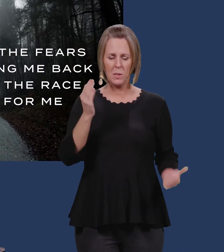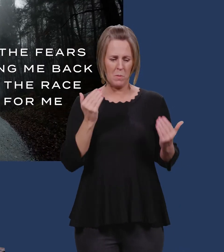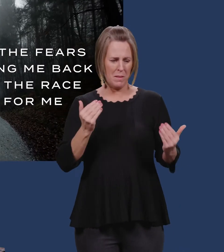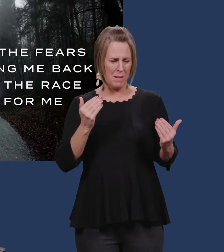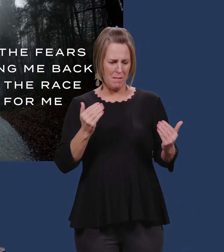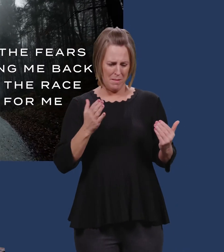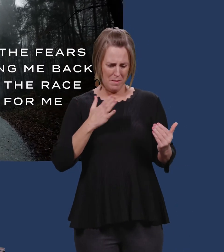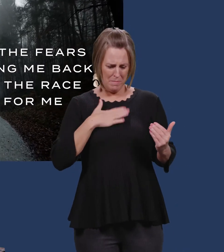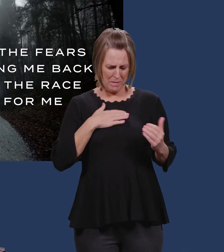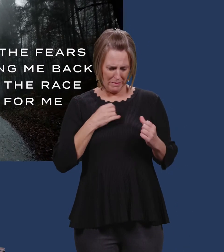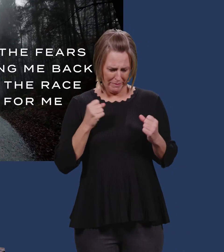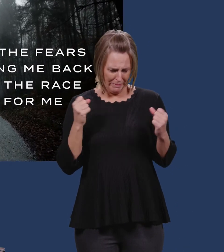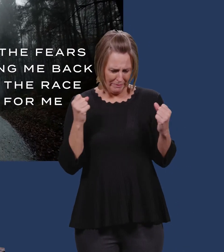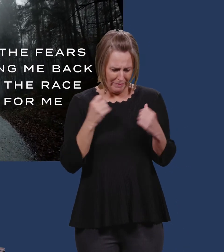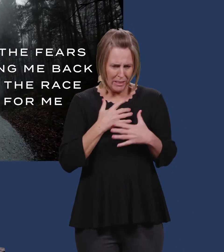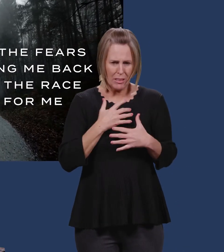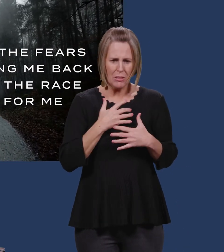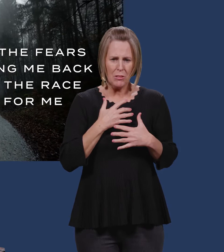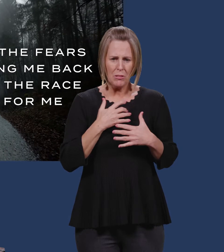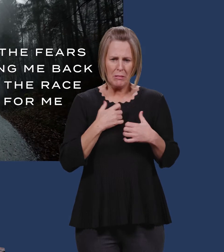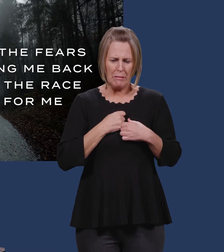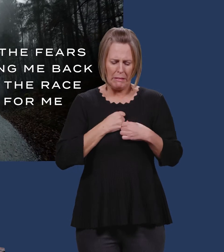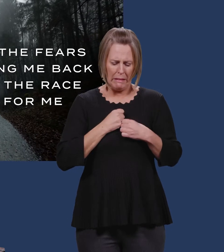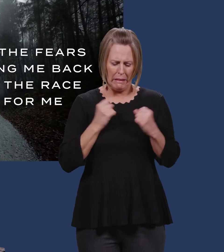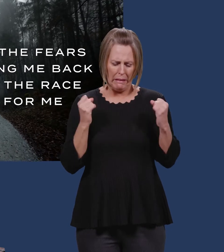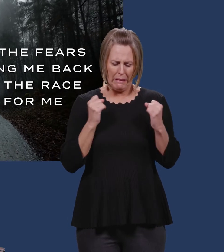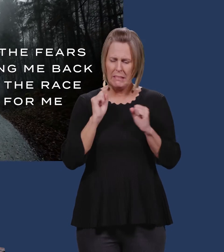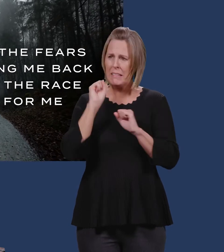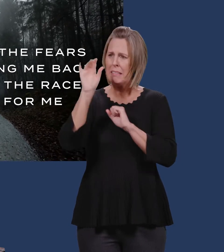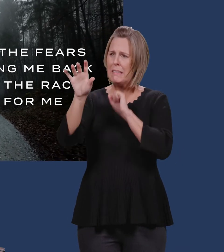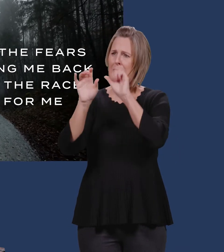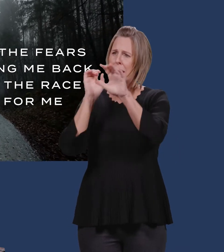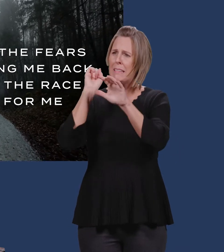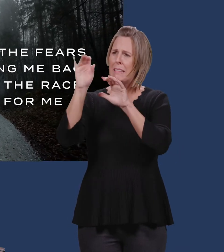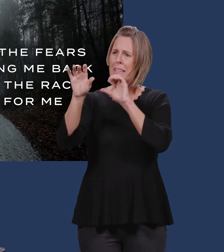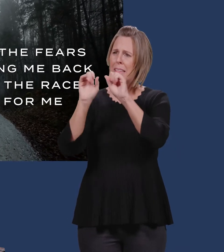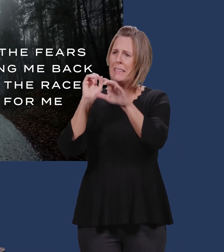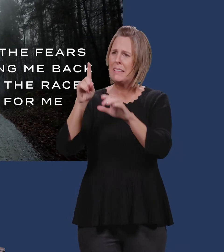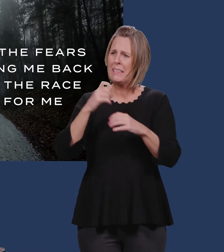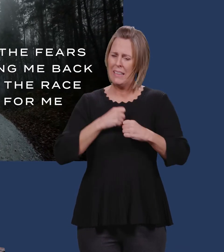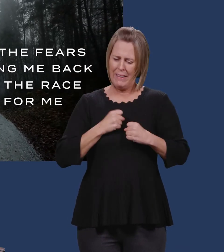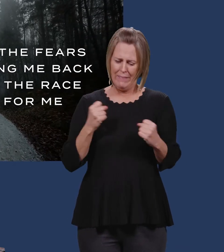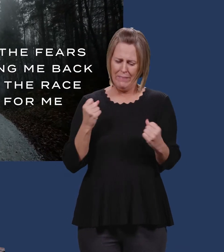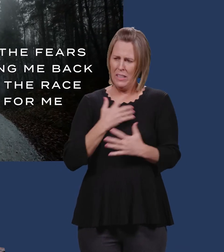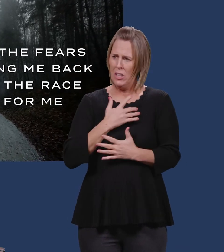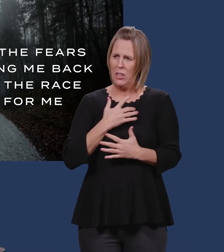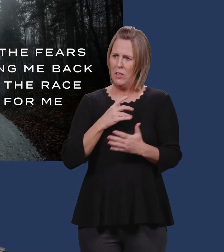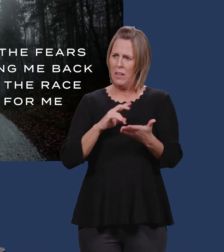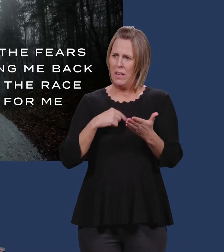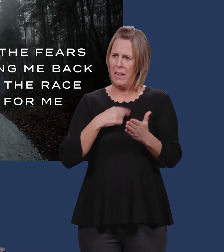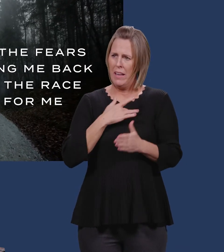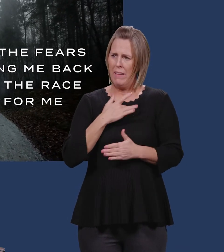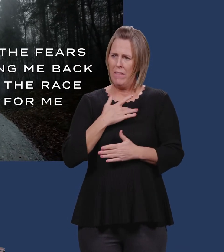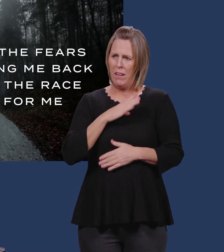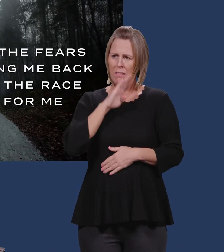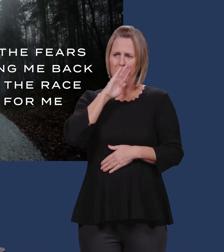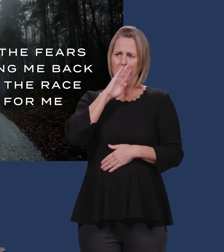I bring to you the fears that are holding me back from running the race marked out